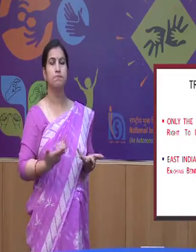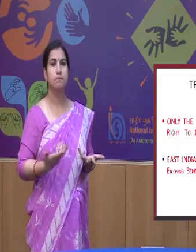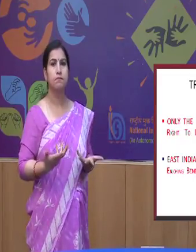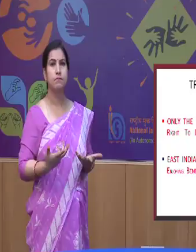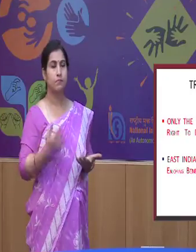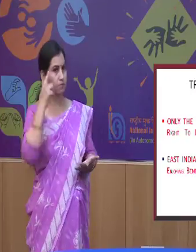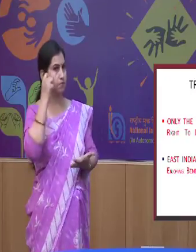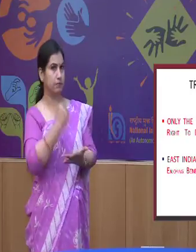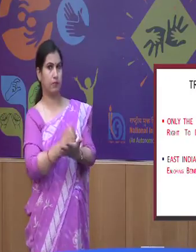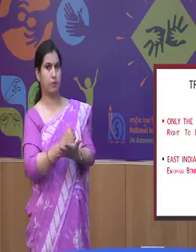India.